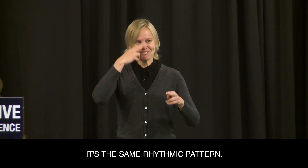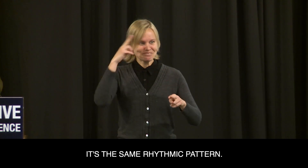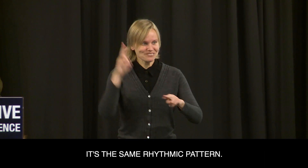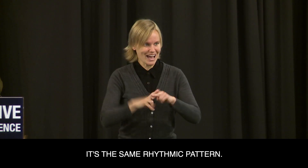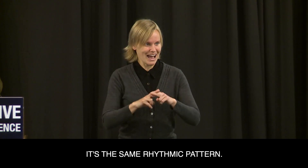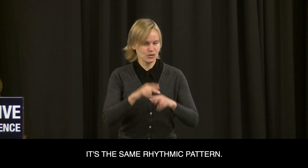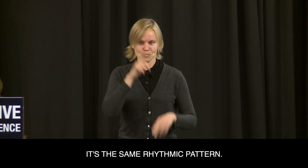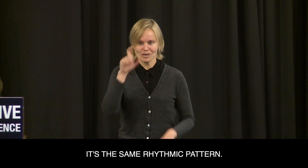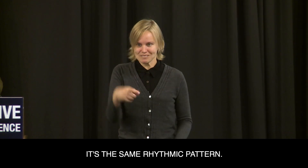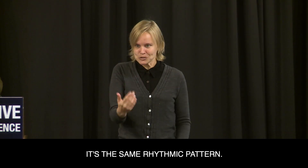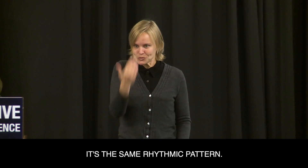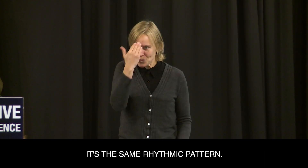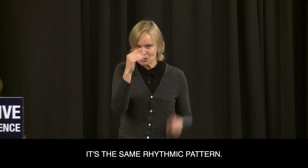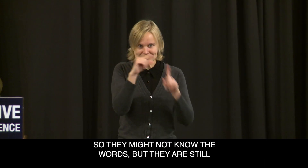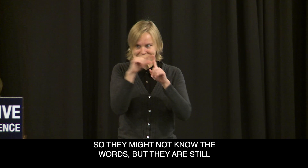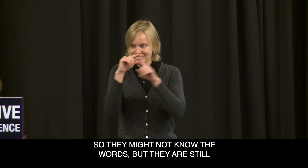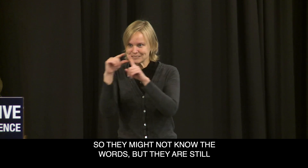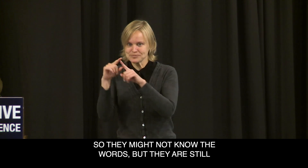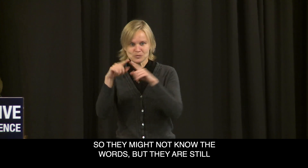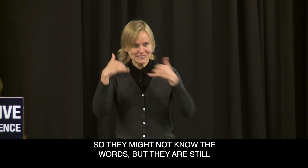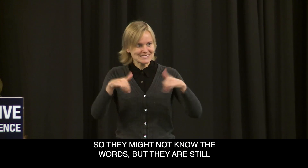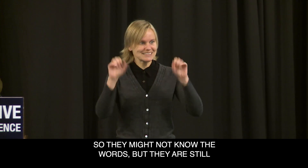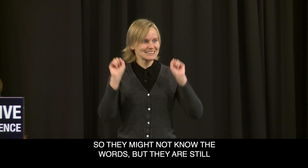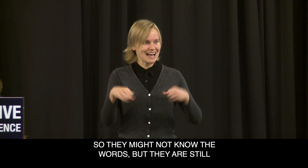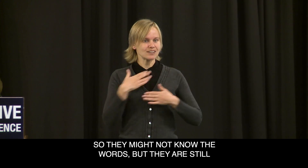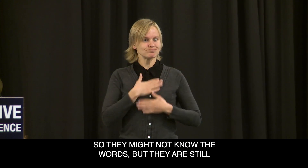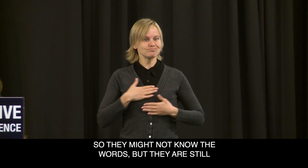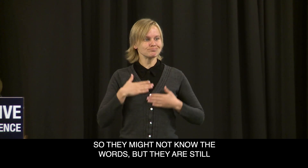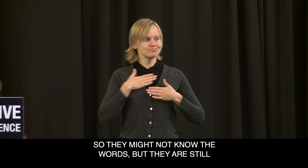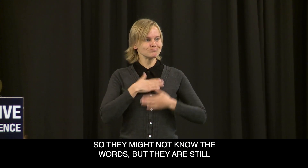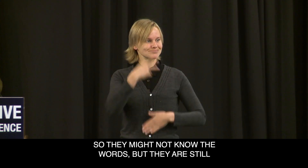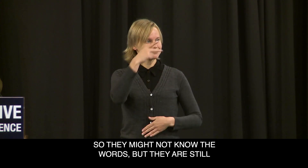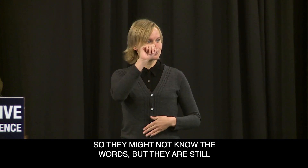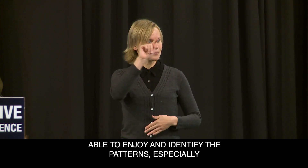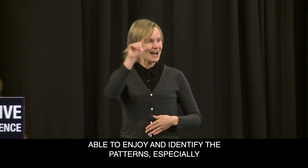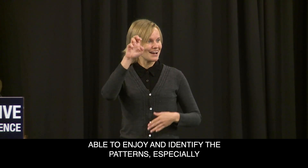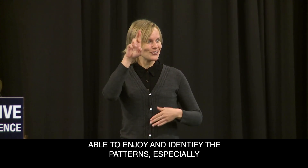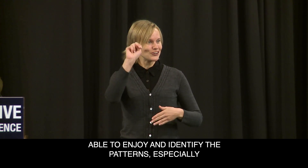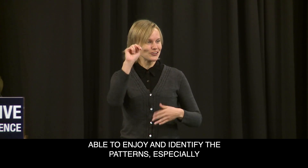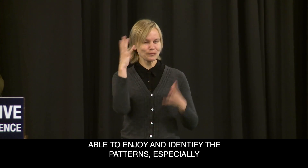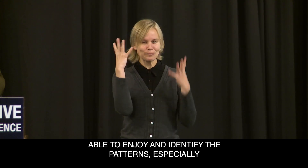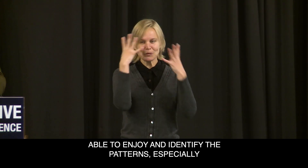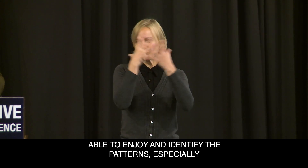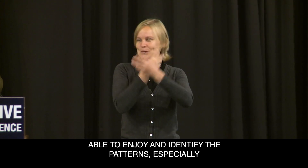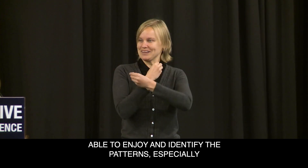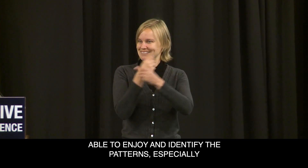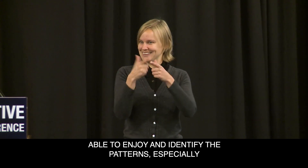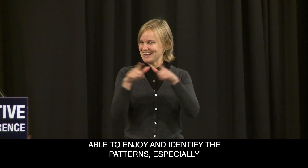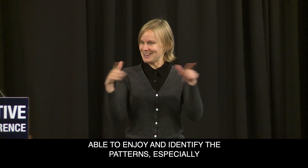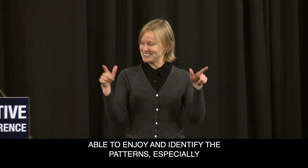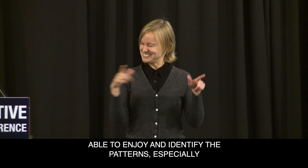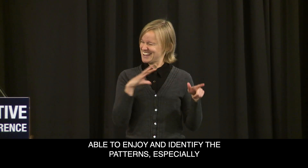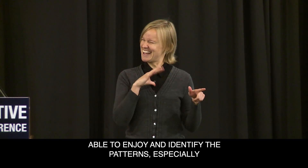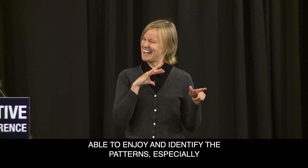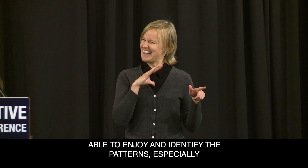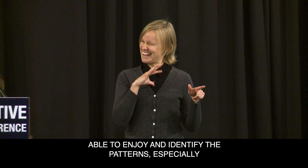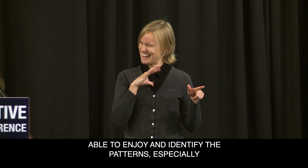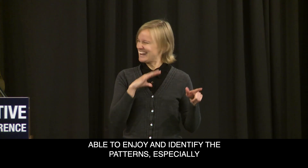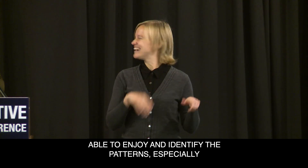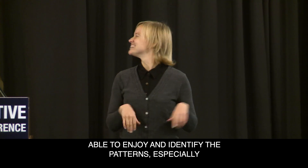same rhythmic pattern. So they might not know the words, but they are still able to enjoy and identify those patterns, especially